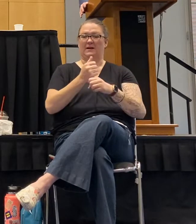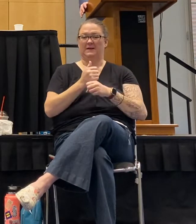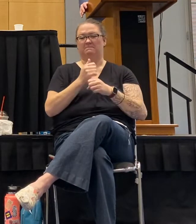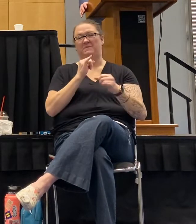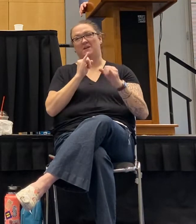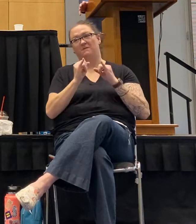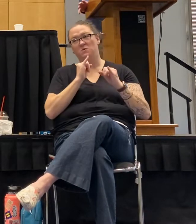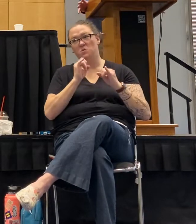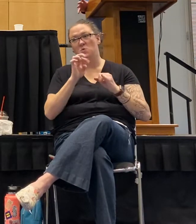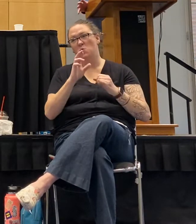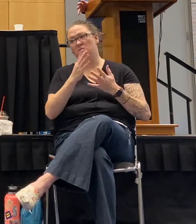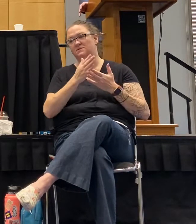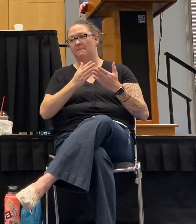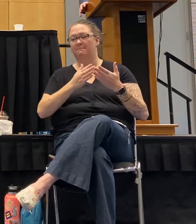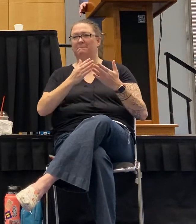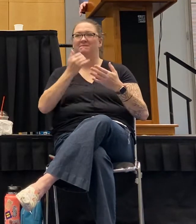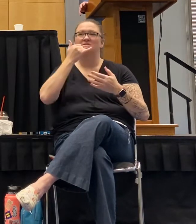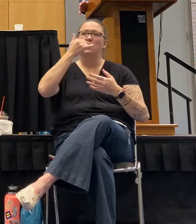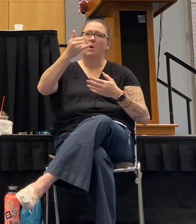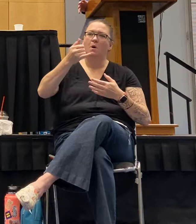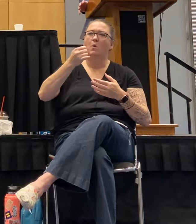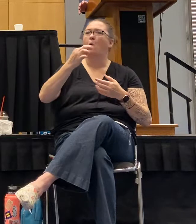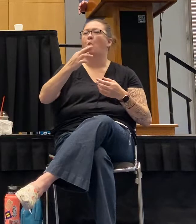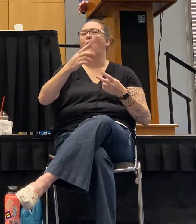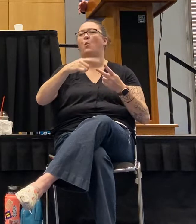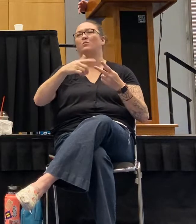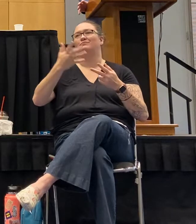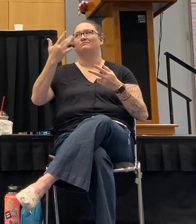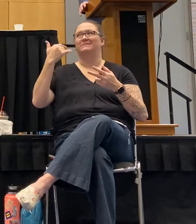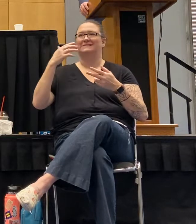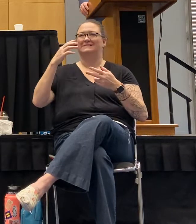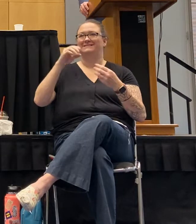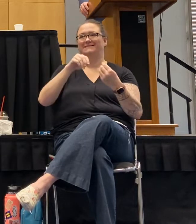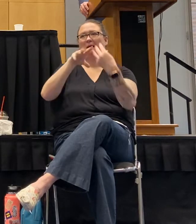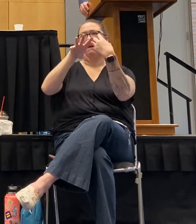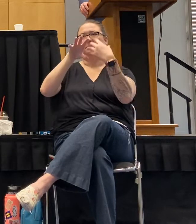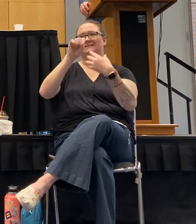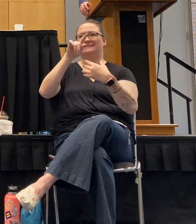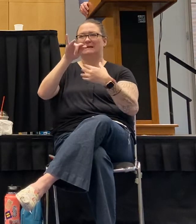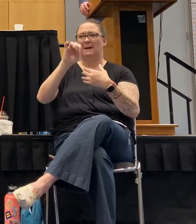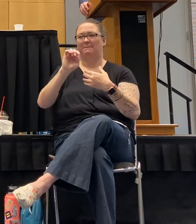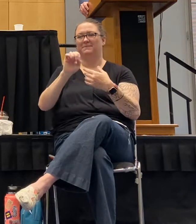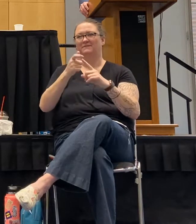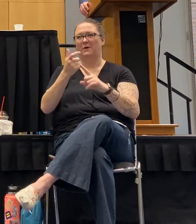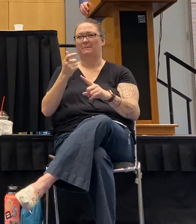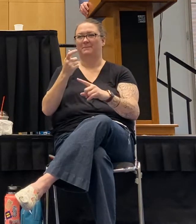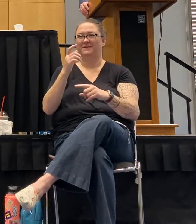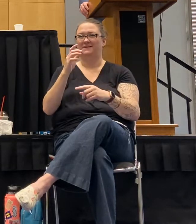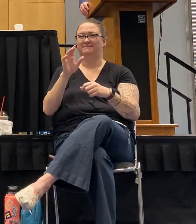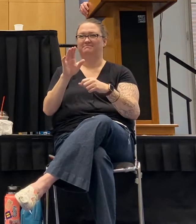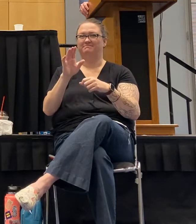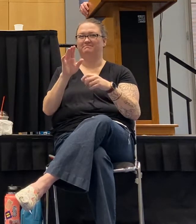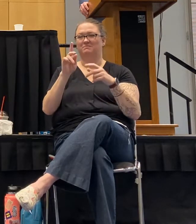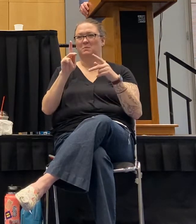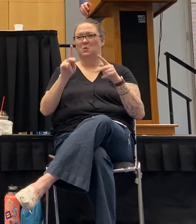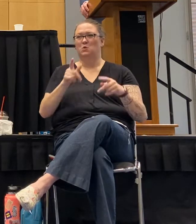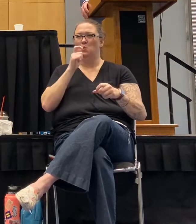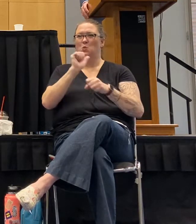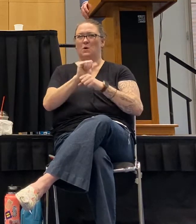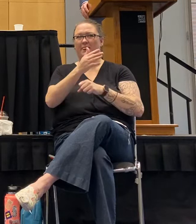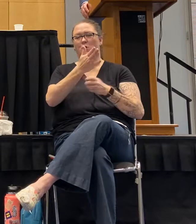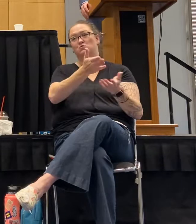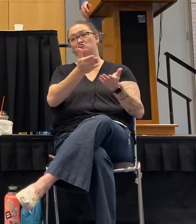an interview or some phone call, or back then Skype, call from the faculty member who was bringing the